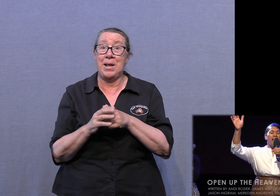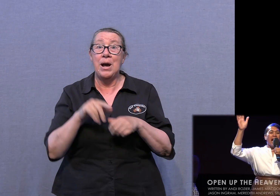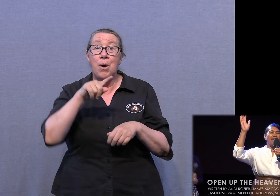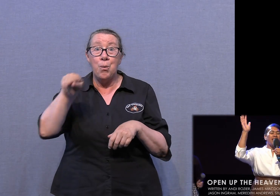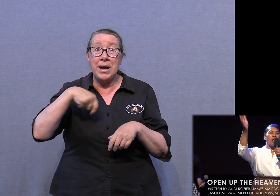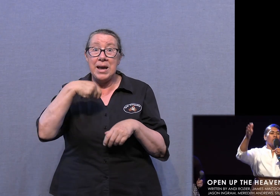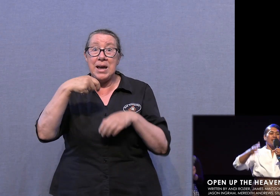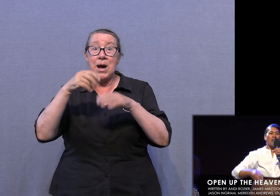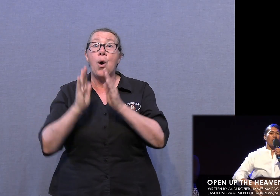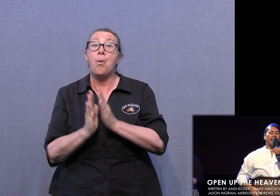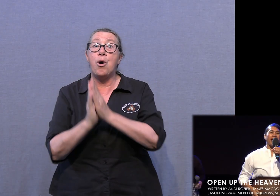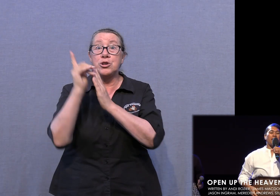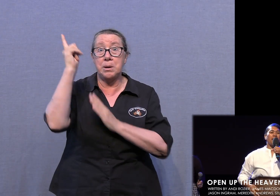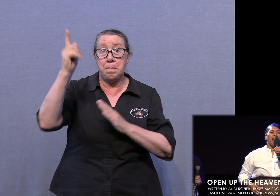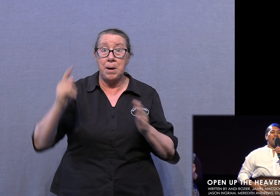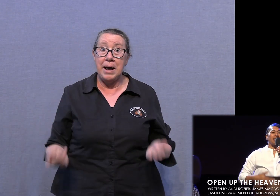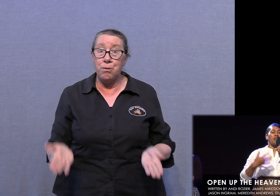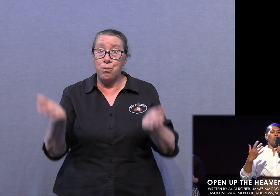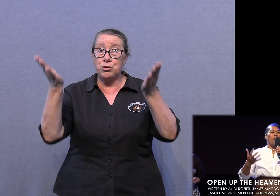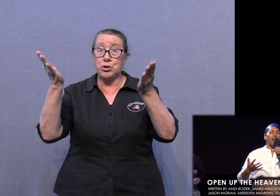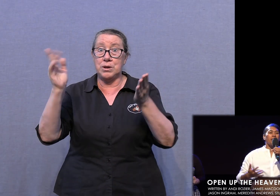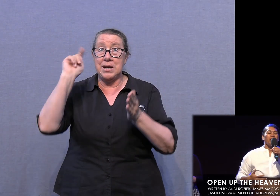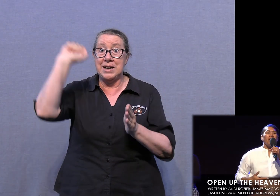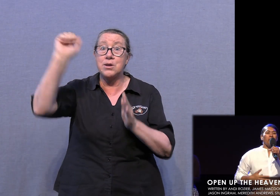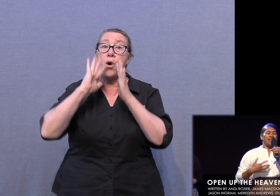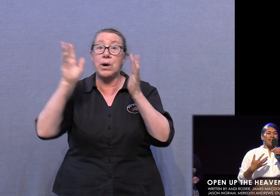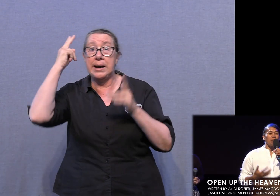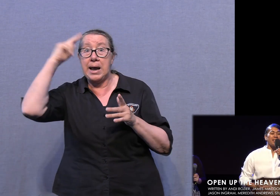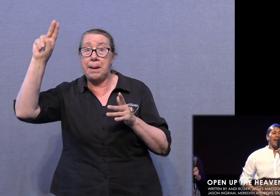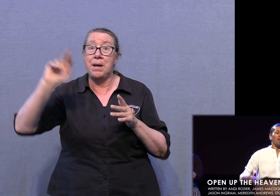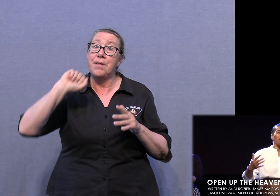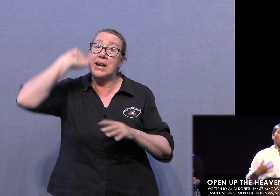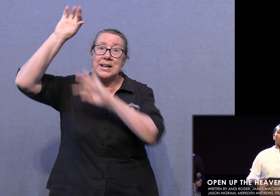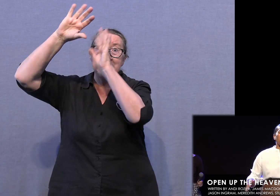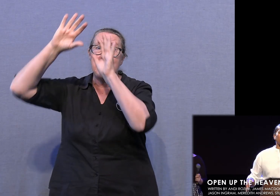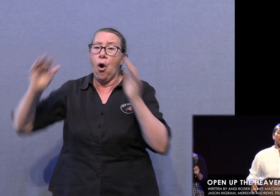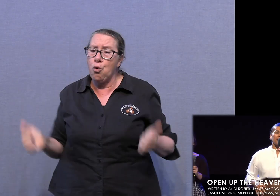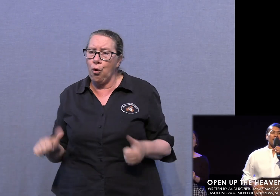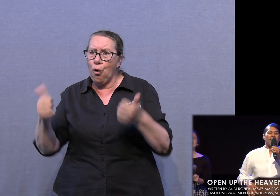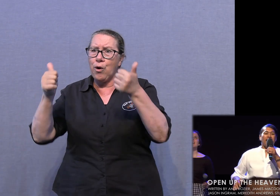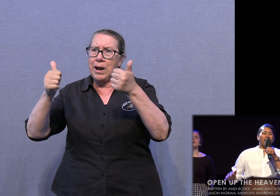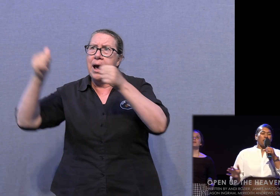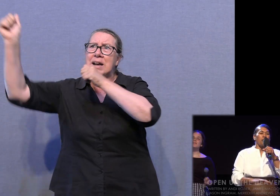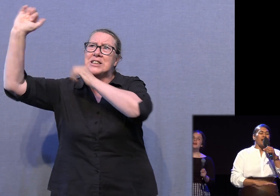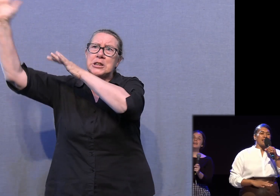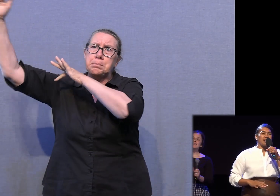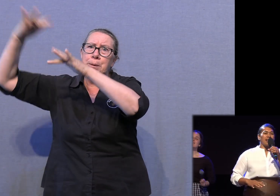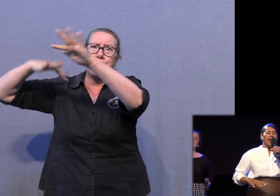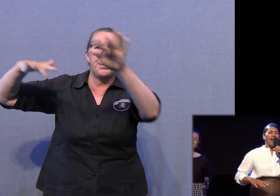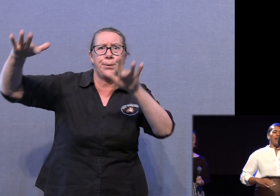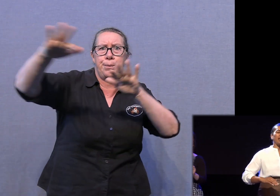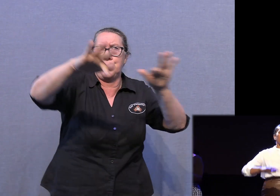him and exalt his holy name, that his glory would just come down and flow upon us and through